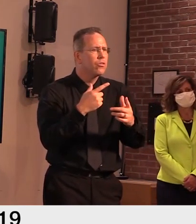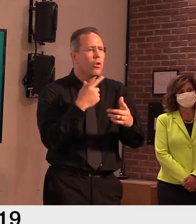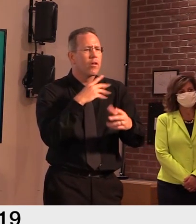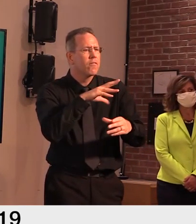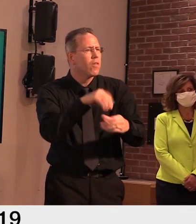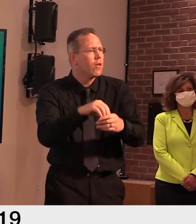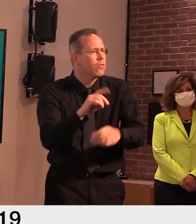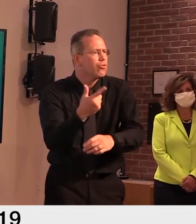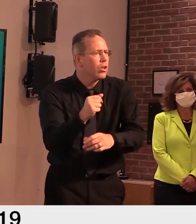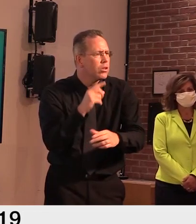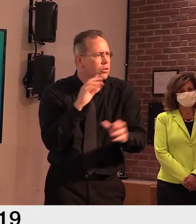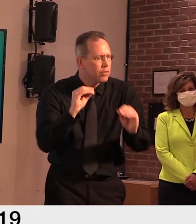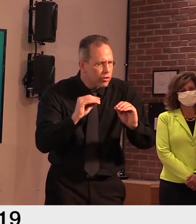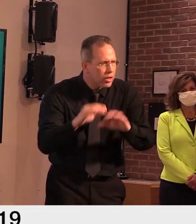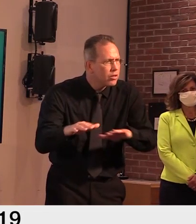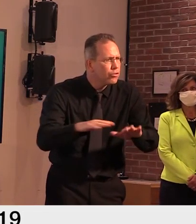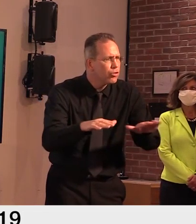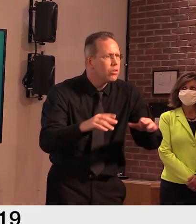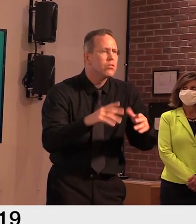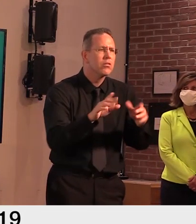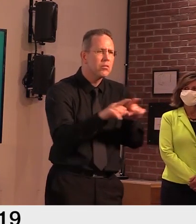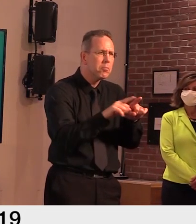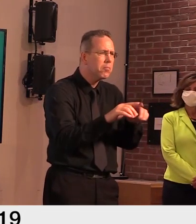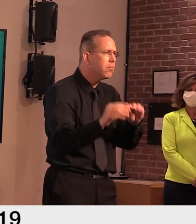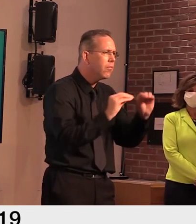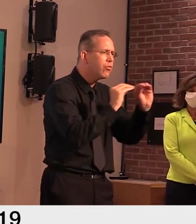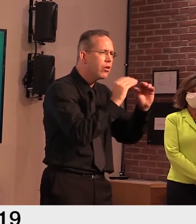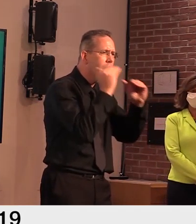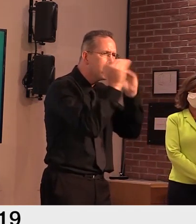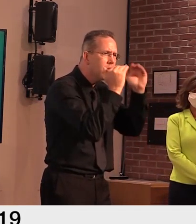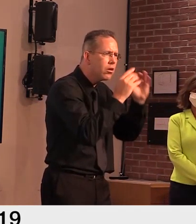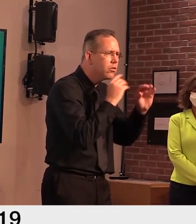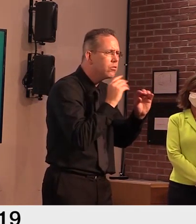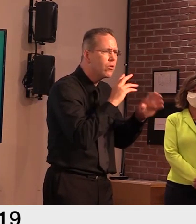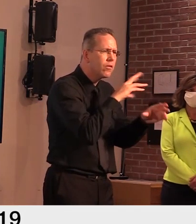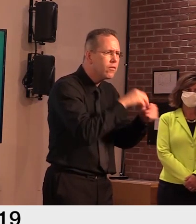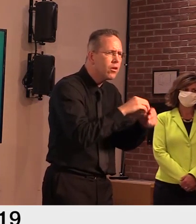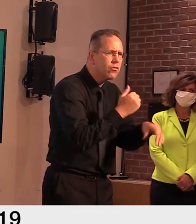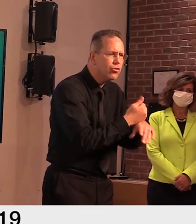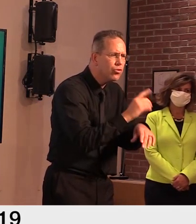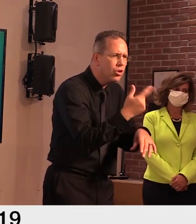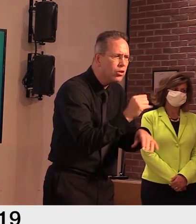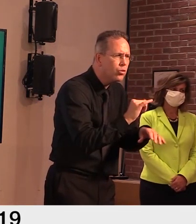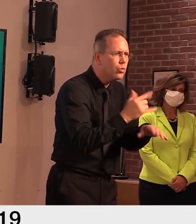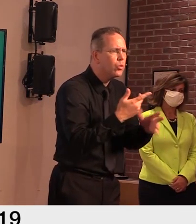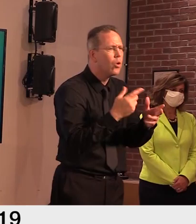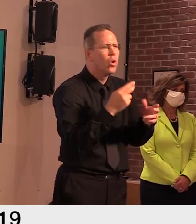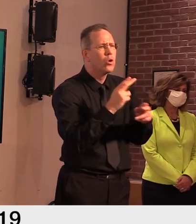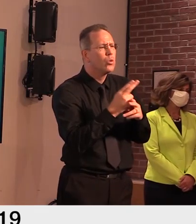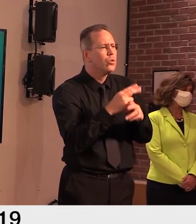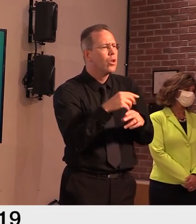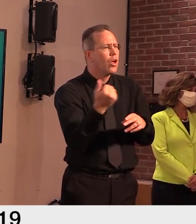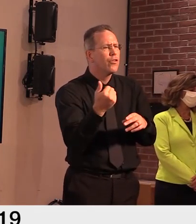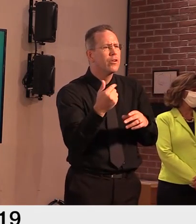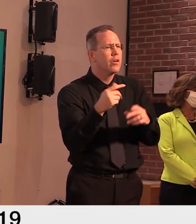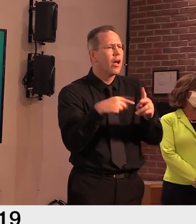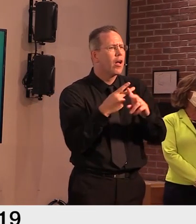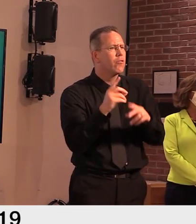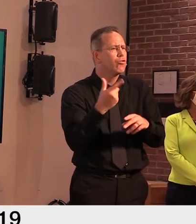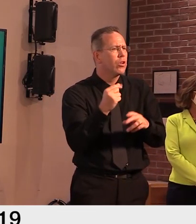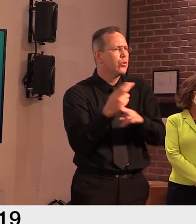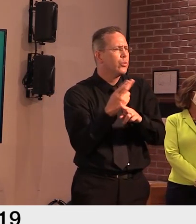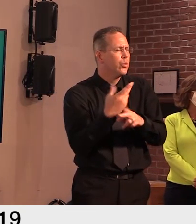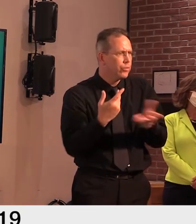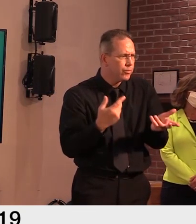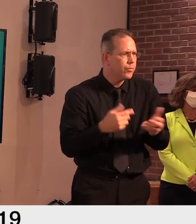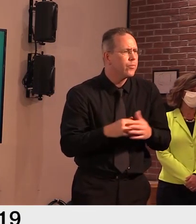we need to work on, which in a nutshell begins with prevention and education, and then has a stratified